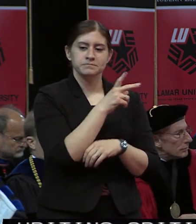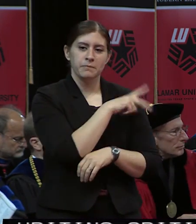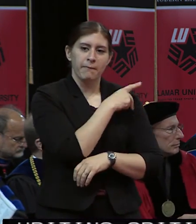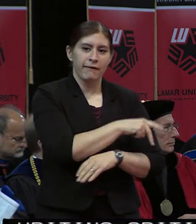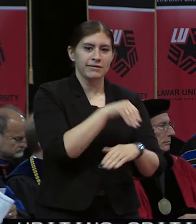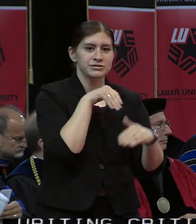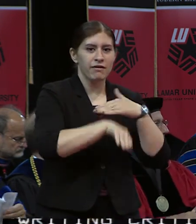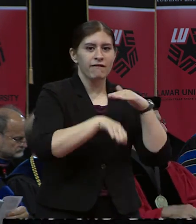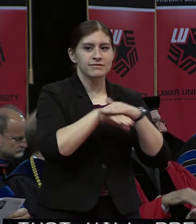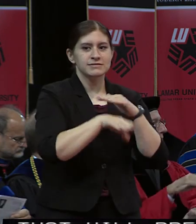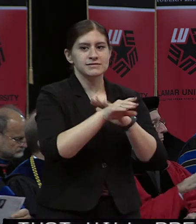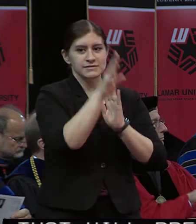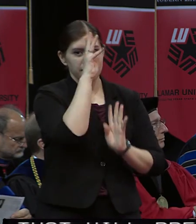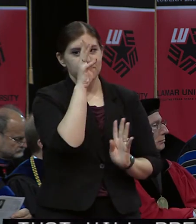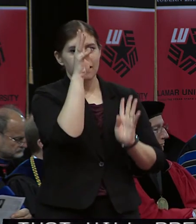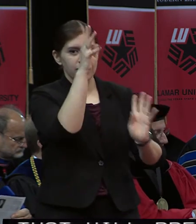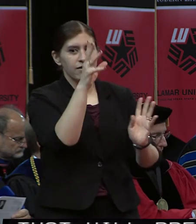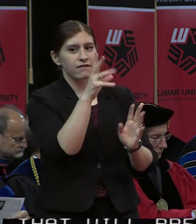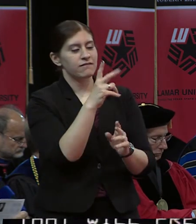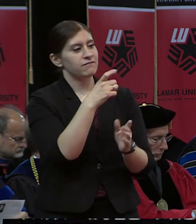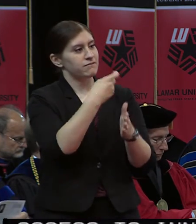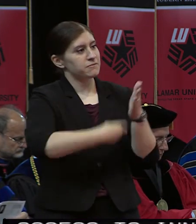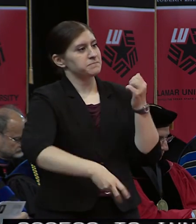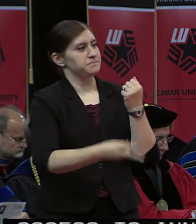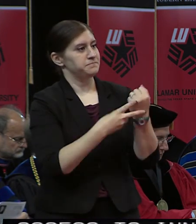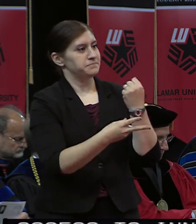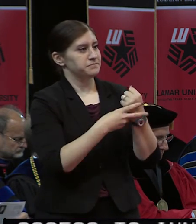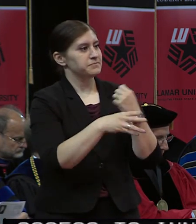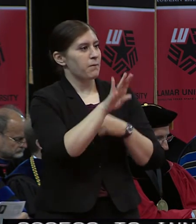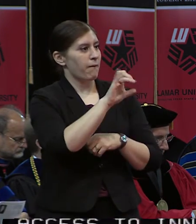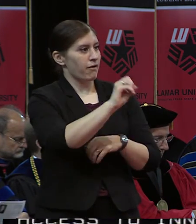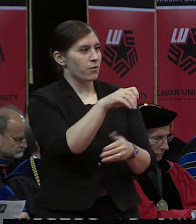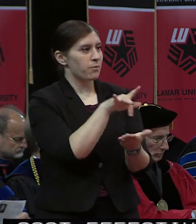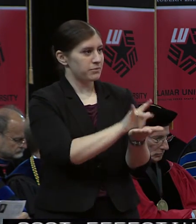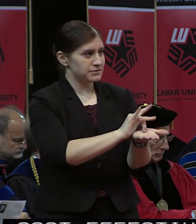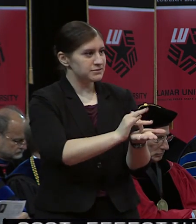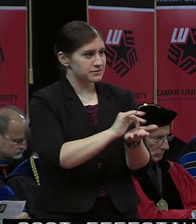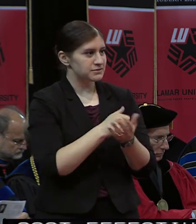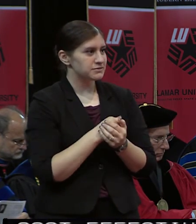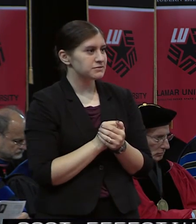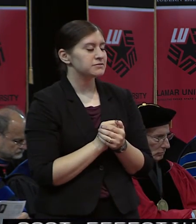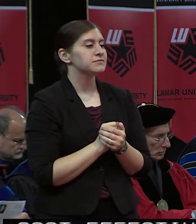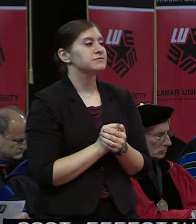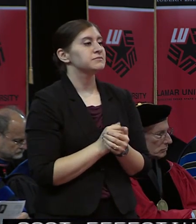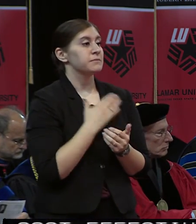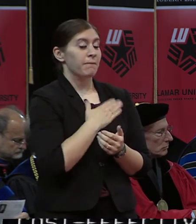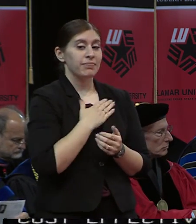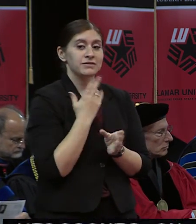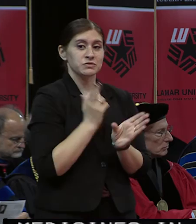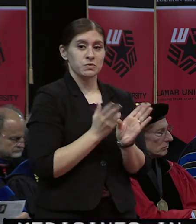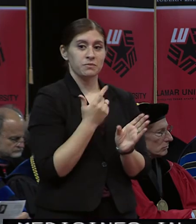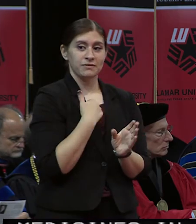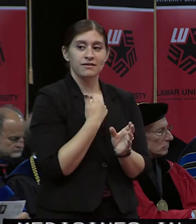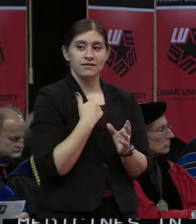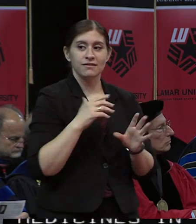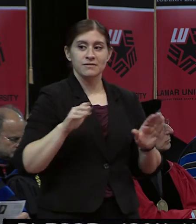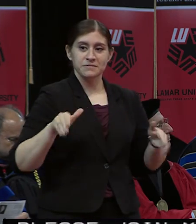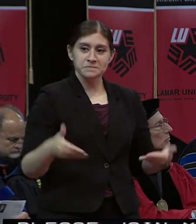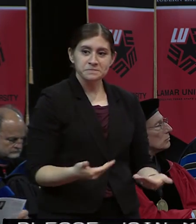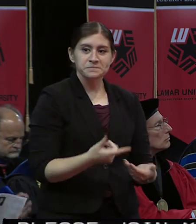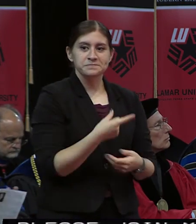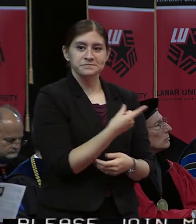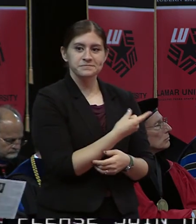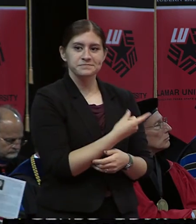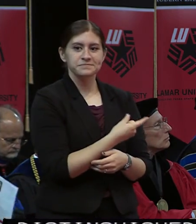to innovative and cost-effective biological medicines in Texas. Please join me in welcoming our distinguished guest